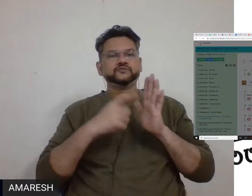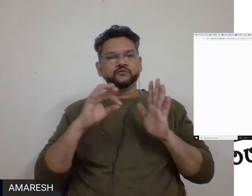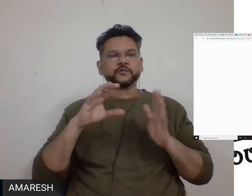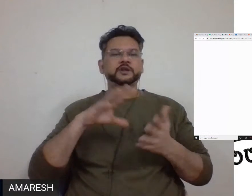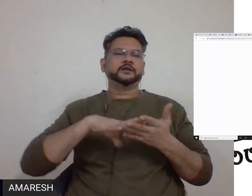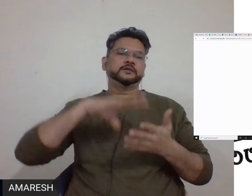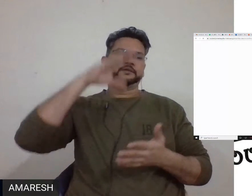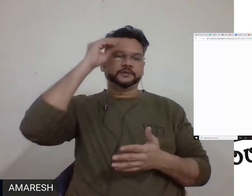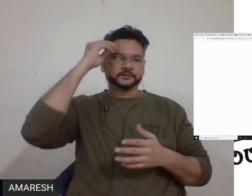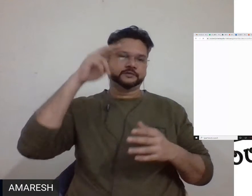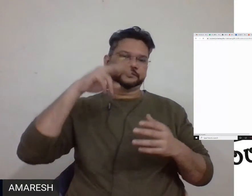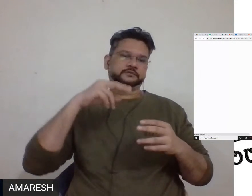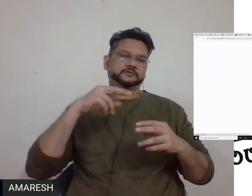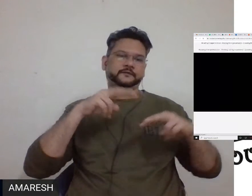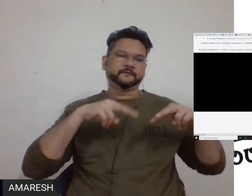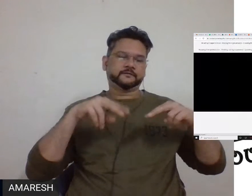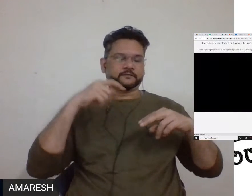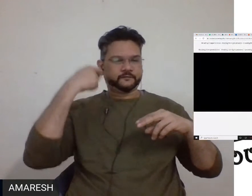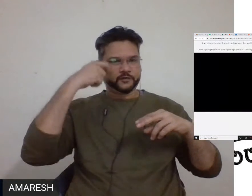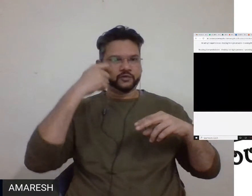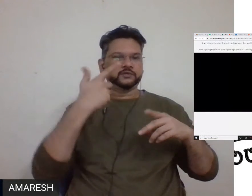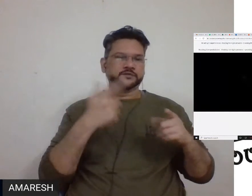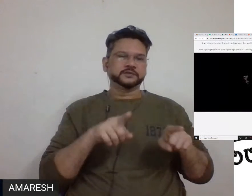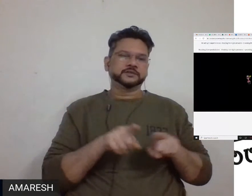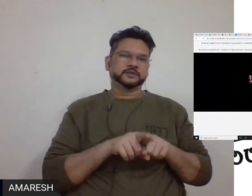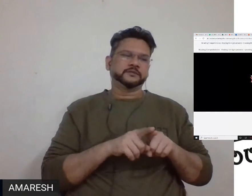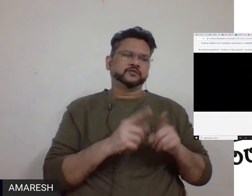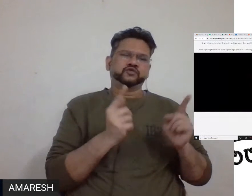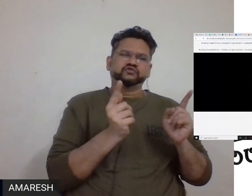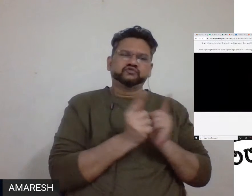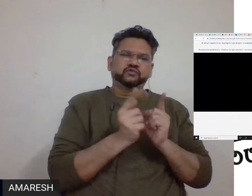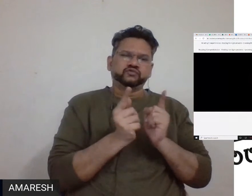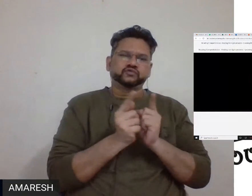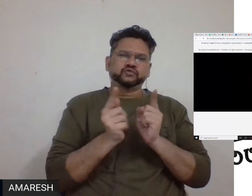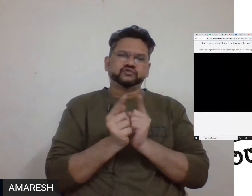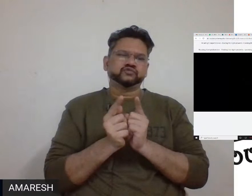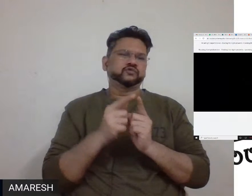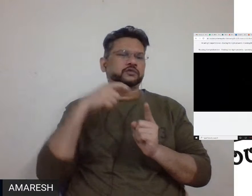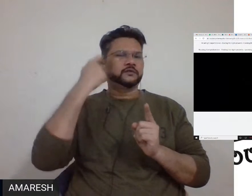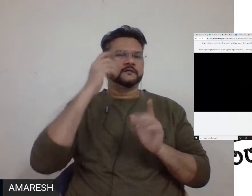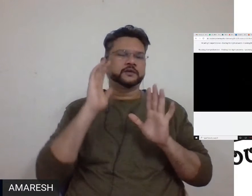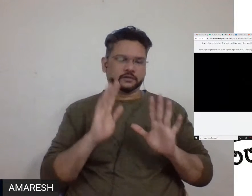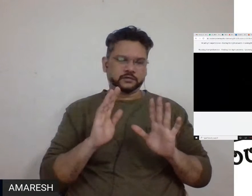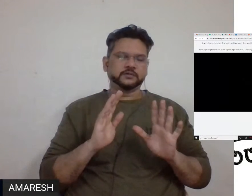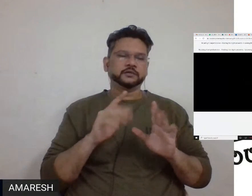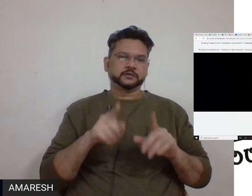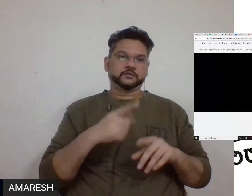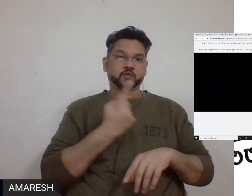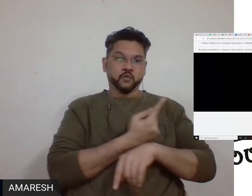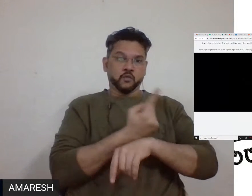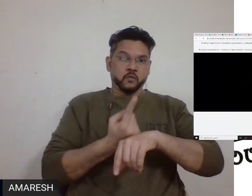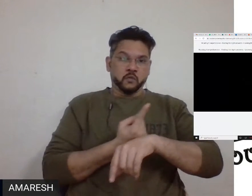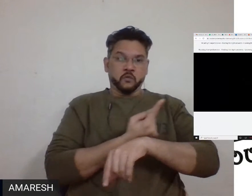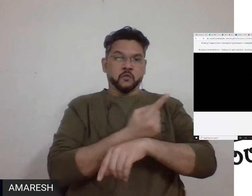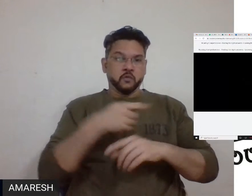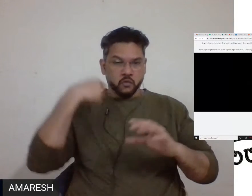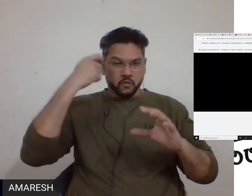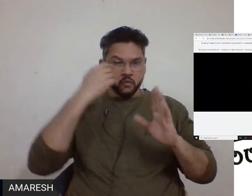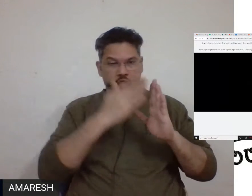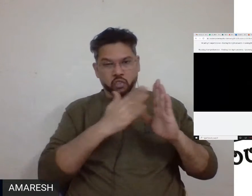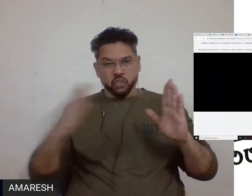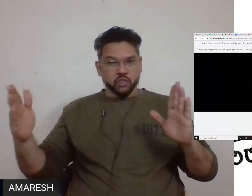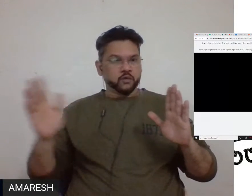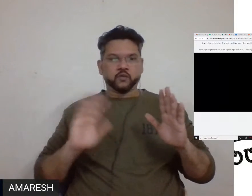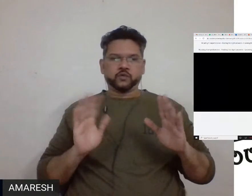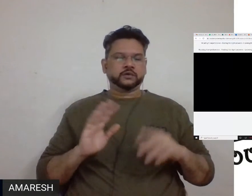people want to learn, it's all about short videos. It's not like 1 hour video or something like that. It is all about just a few minutes.